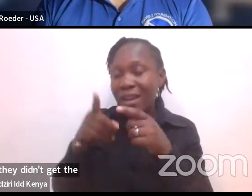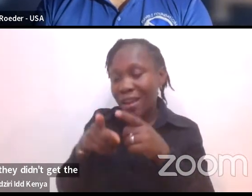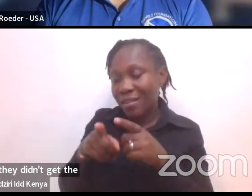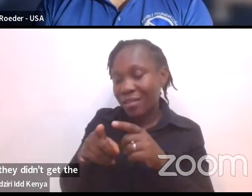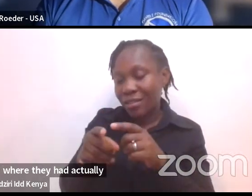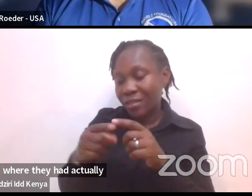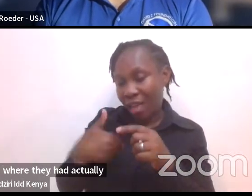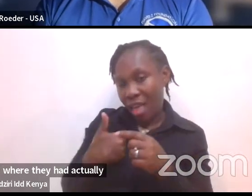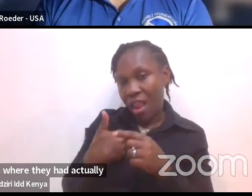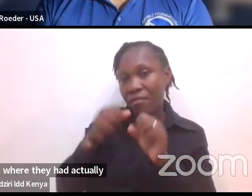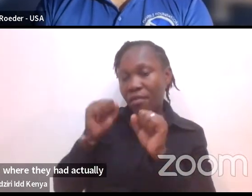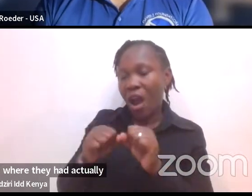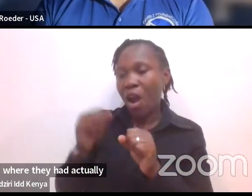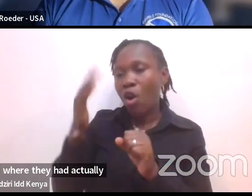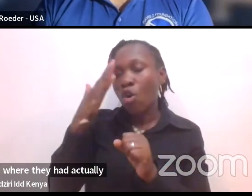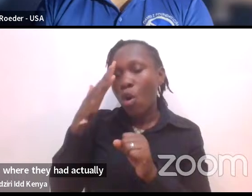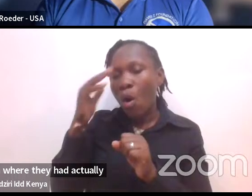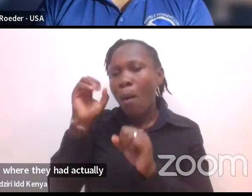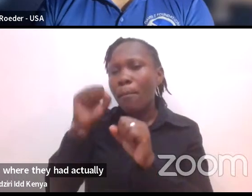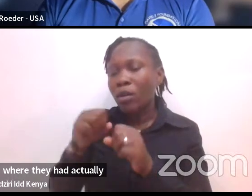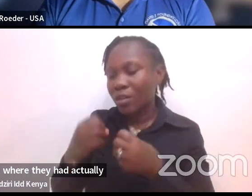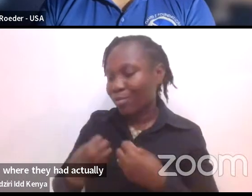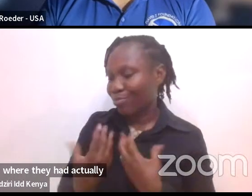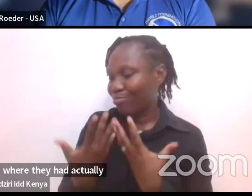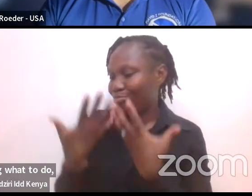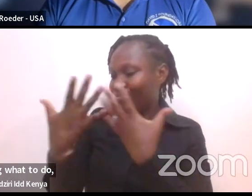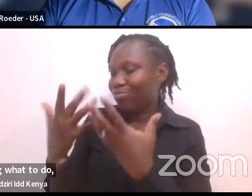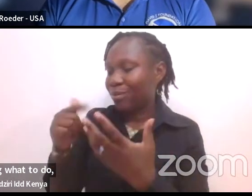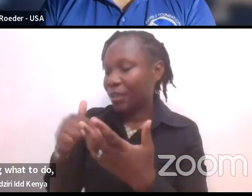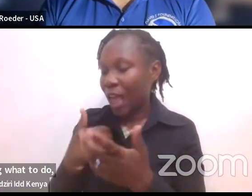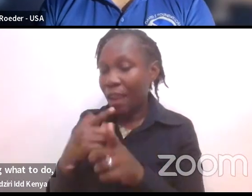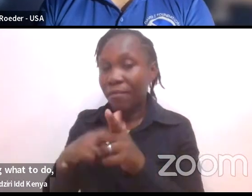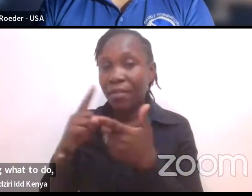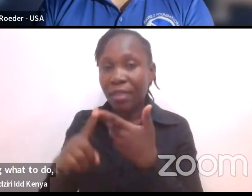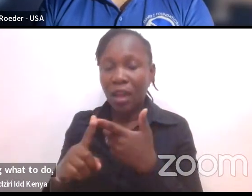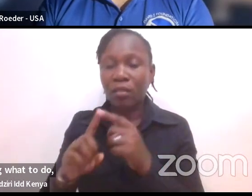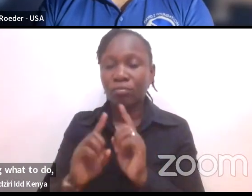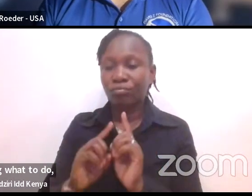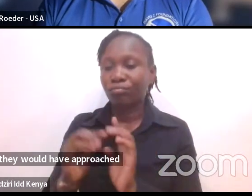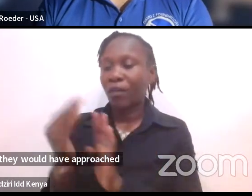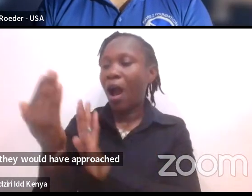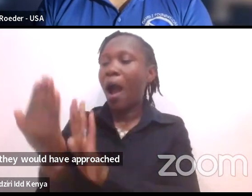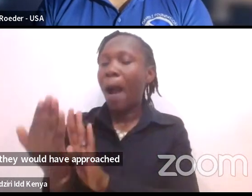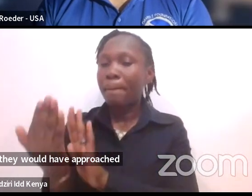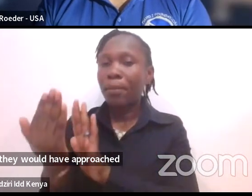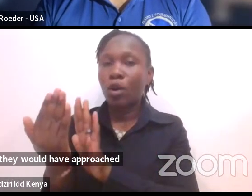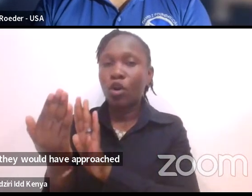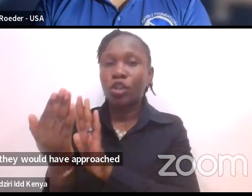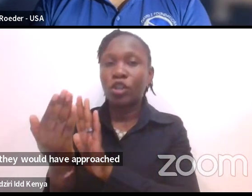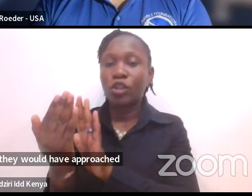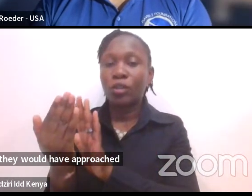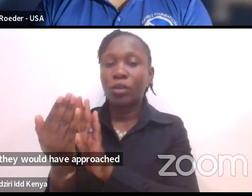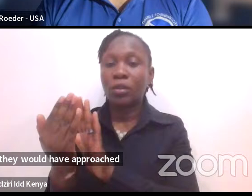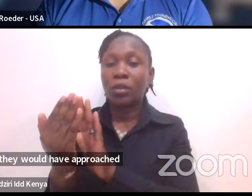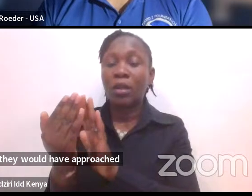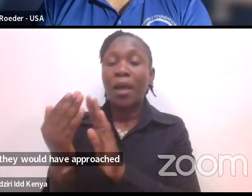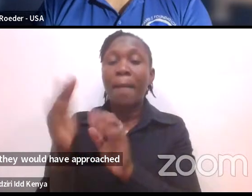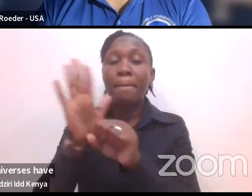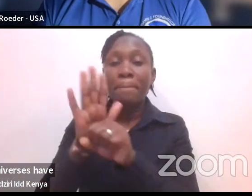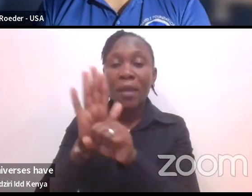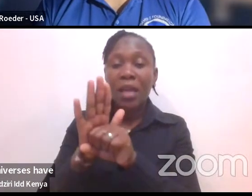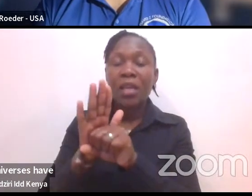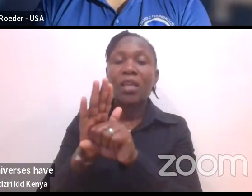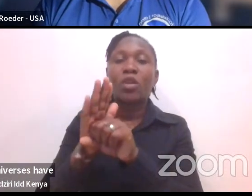known what to do, then they would have, approached a lot of universities have disability